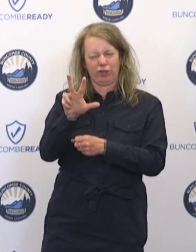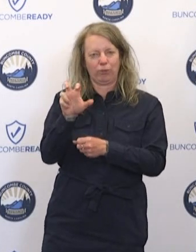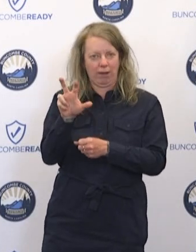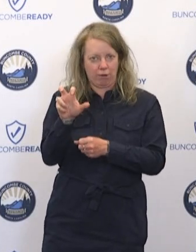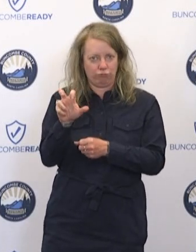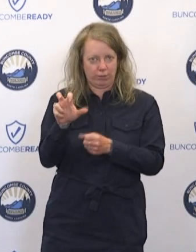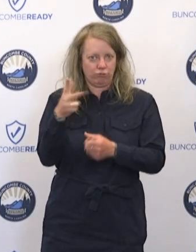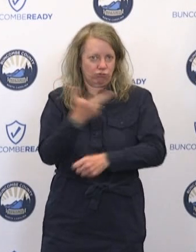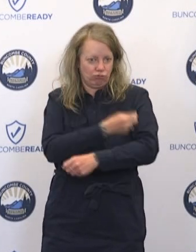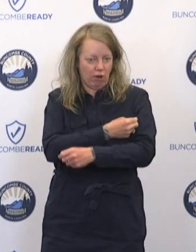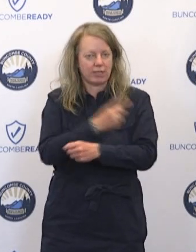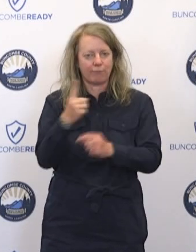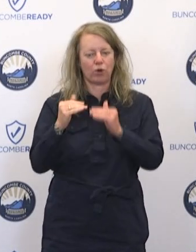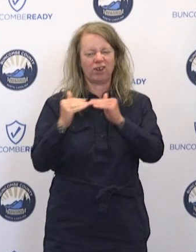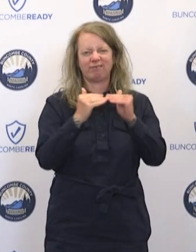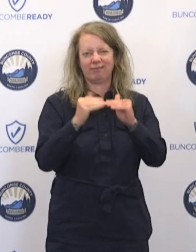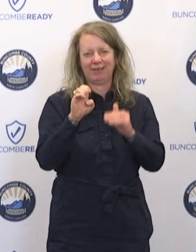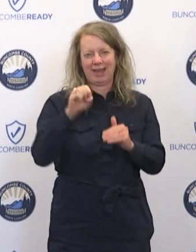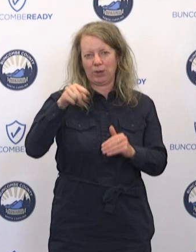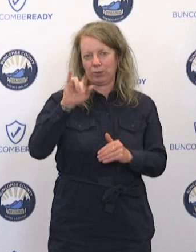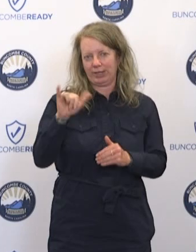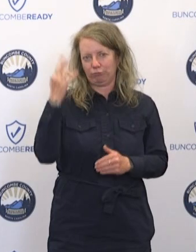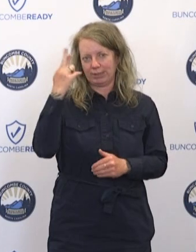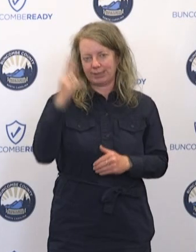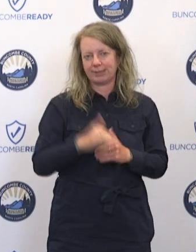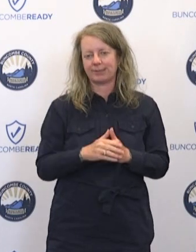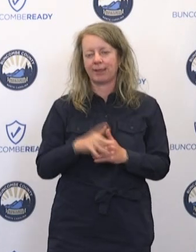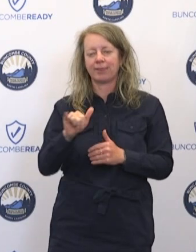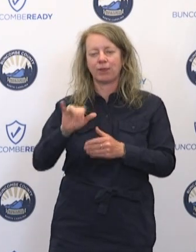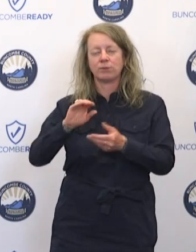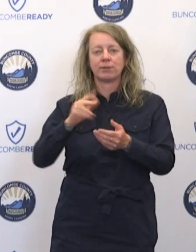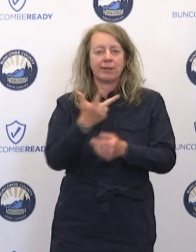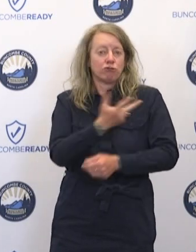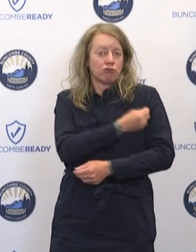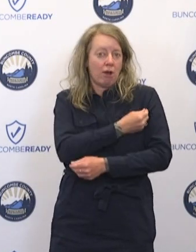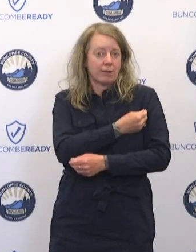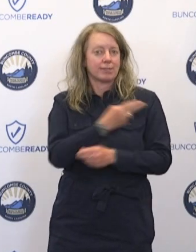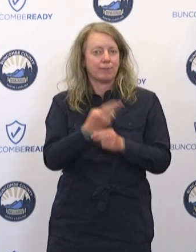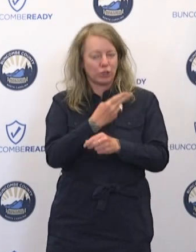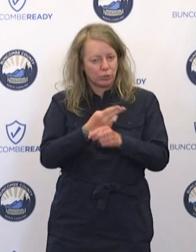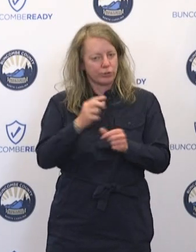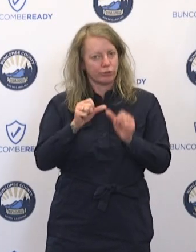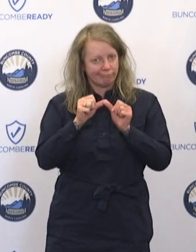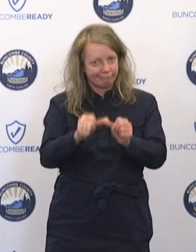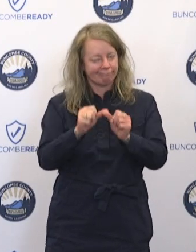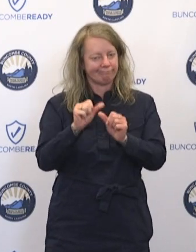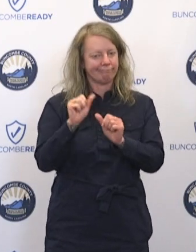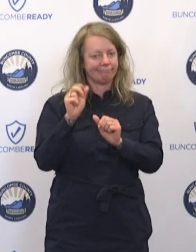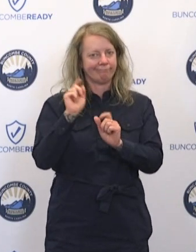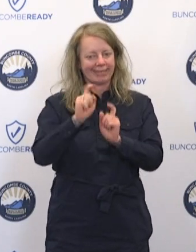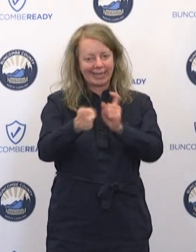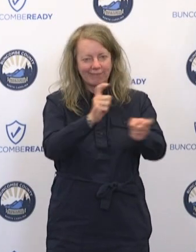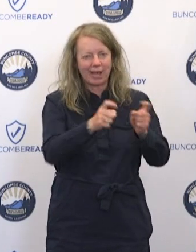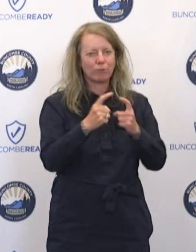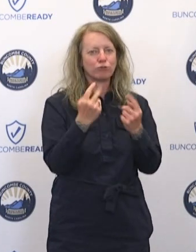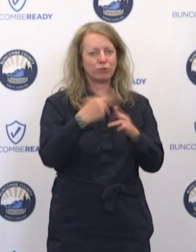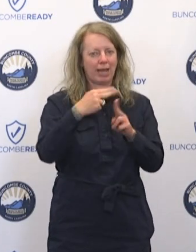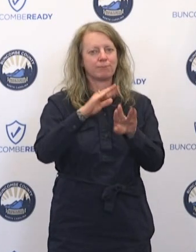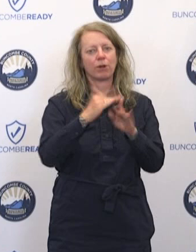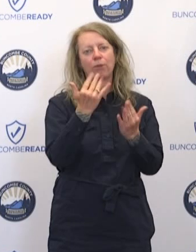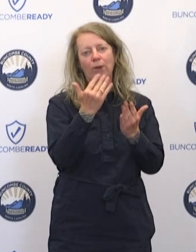purposes. Our baseline doses are being used to continue to work down our wait list, which now has